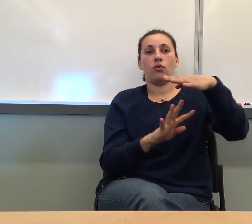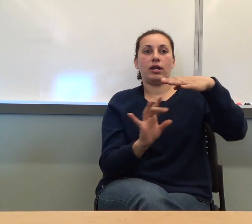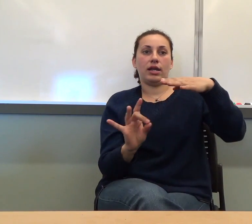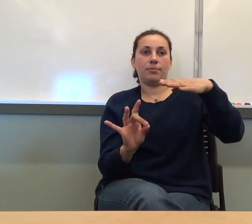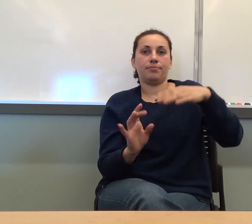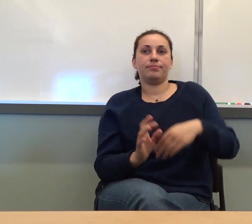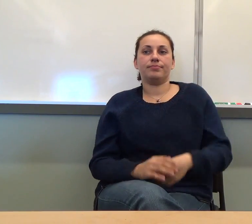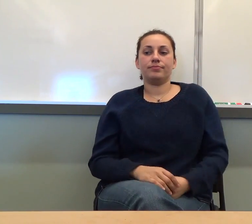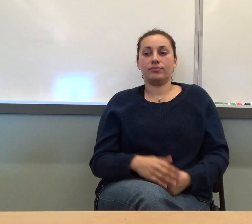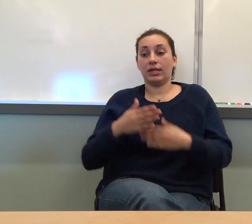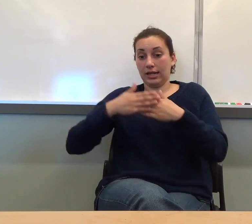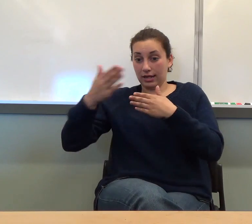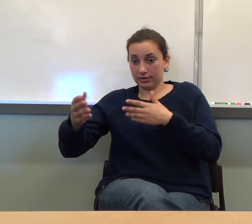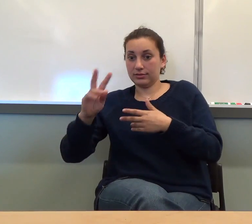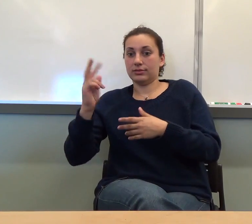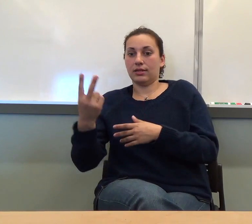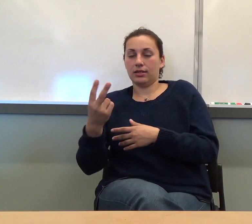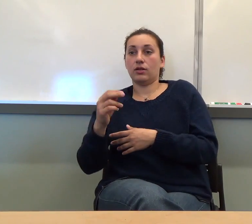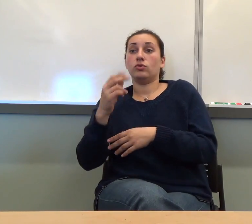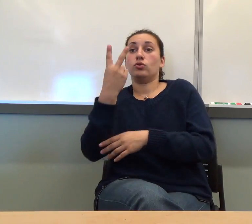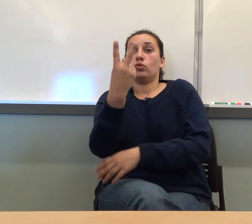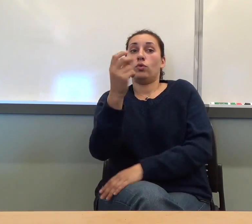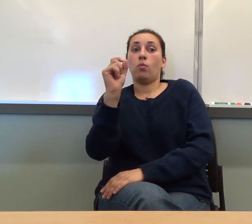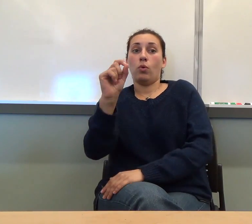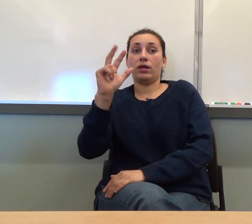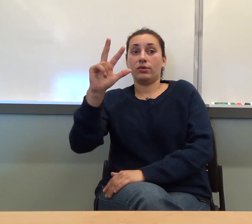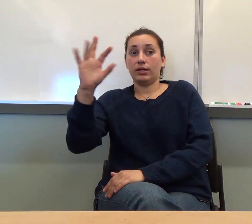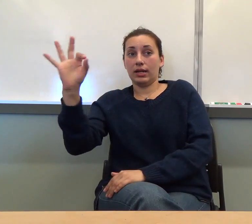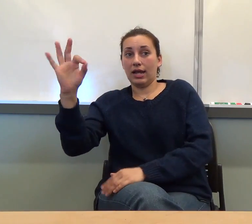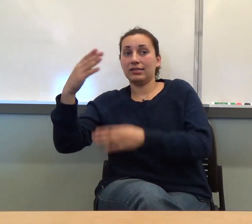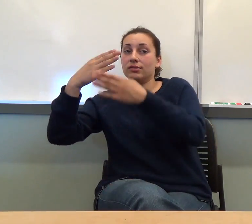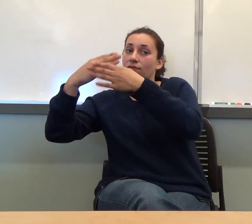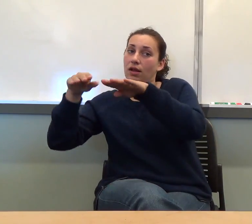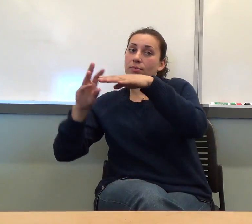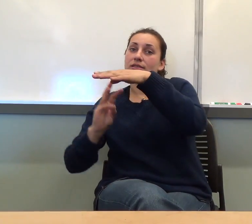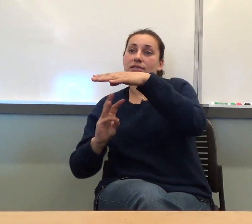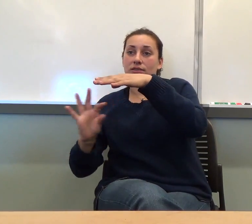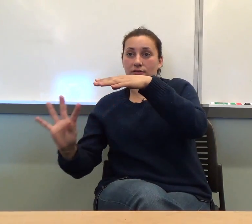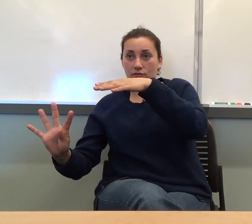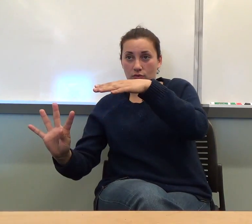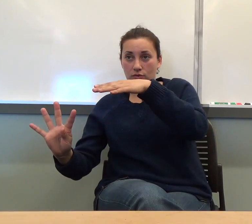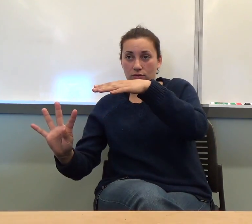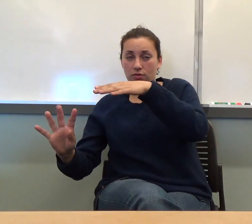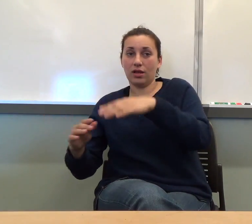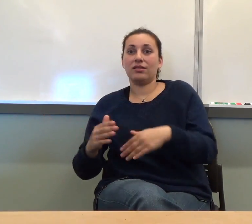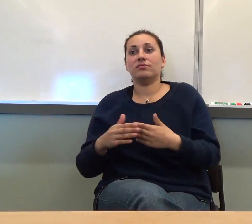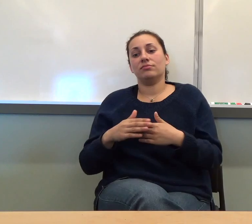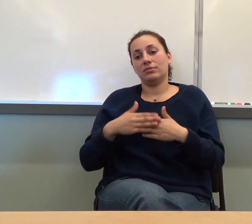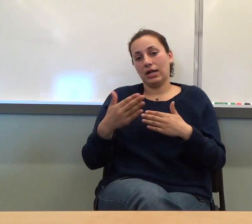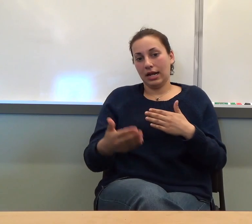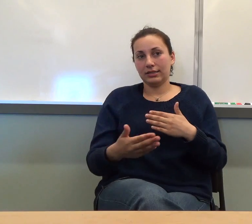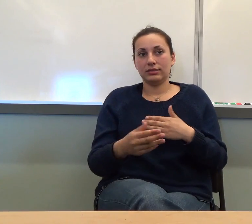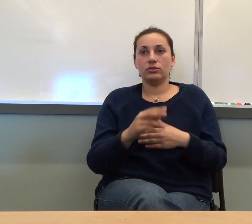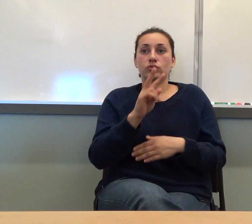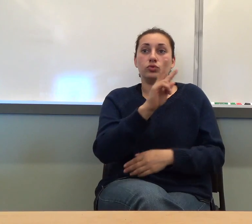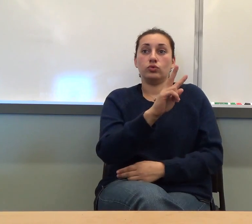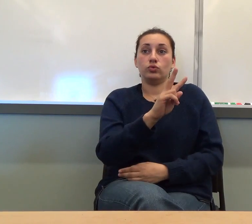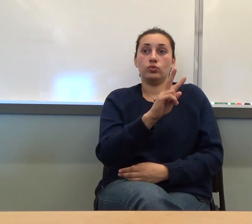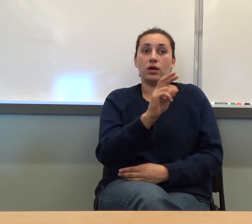be 2.39 divided by 64. And this will be 299